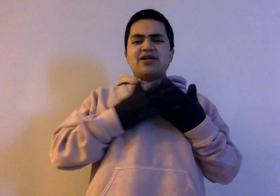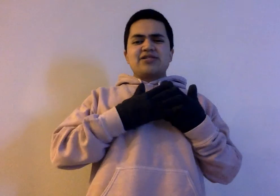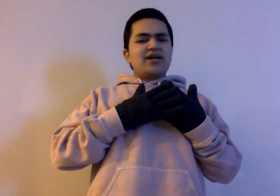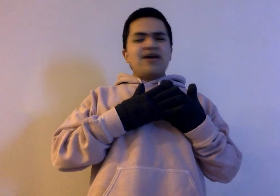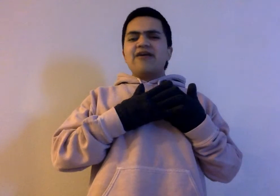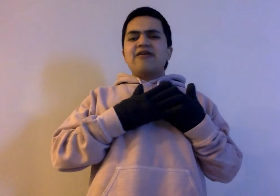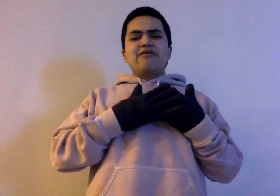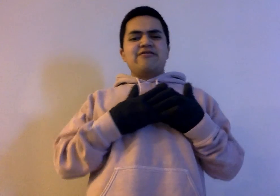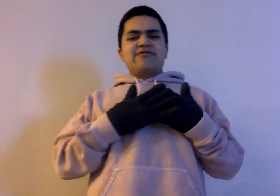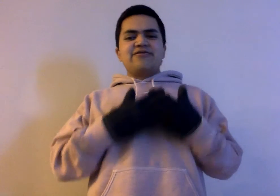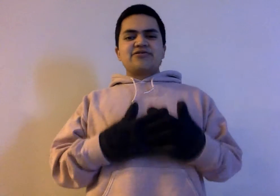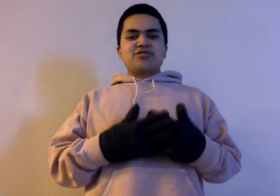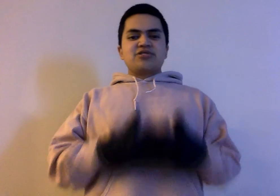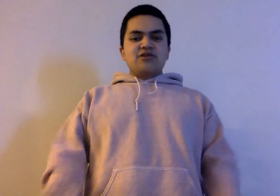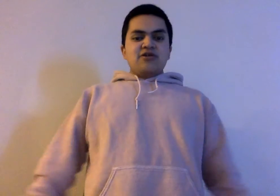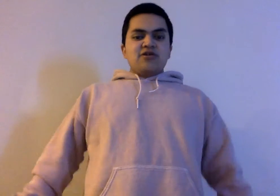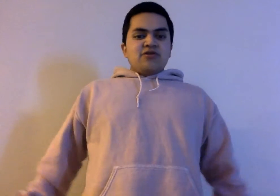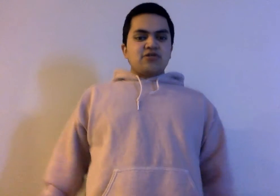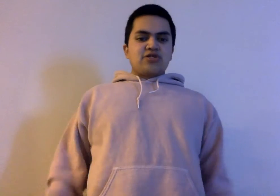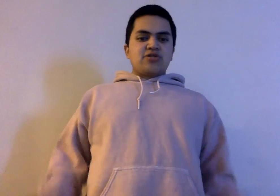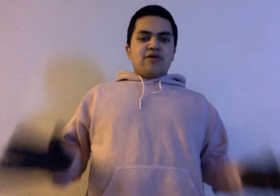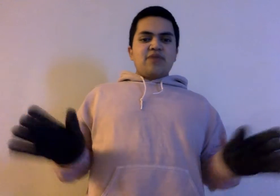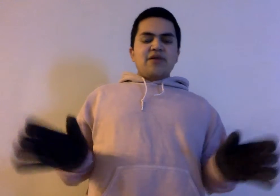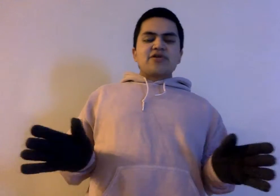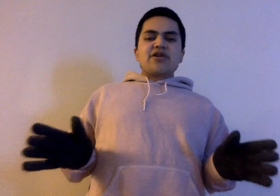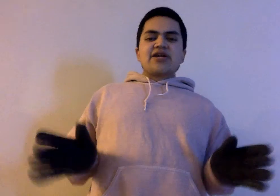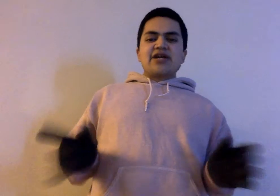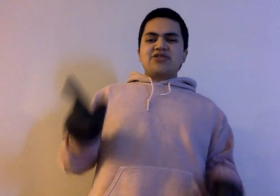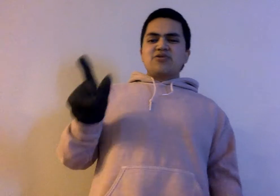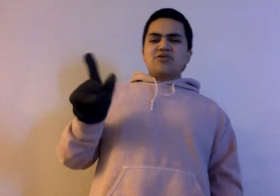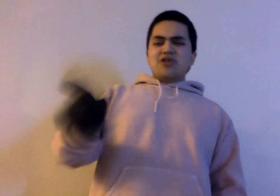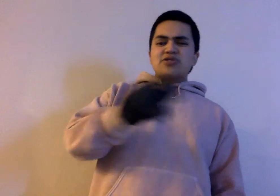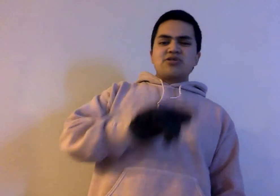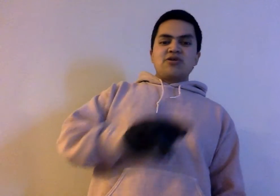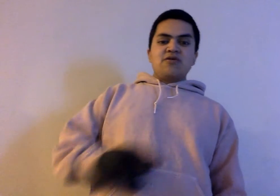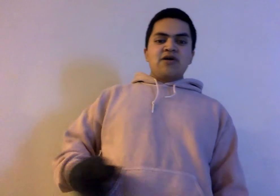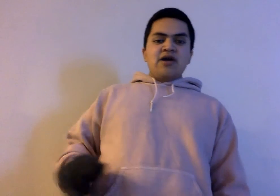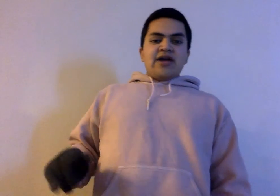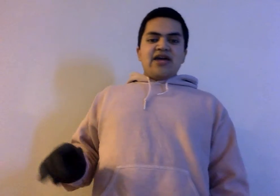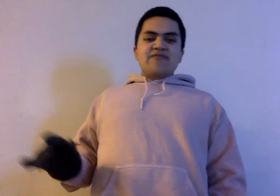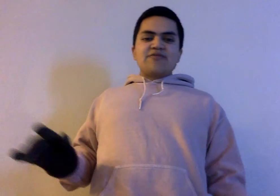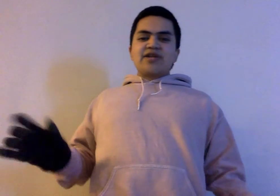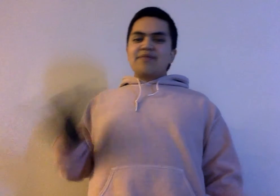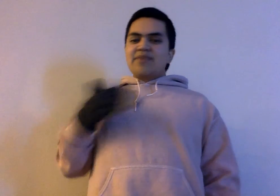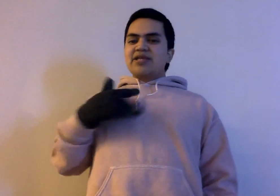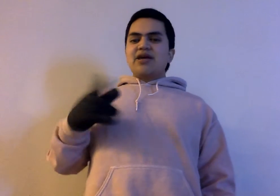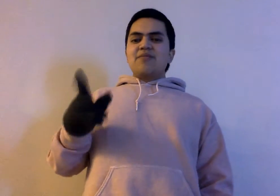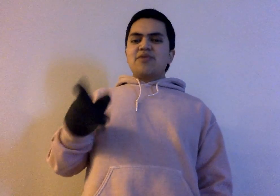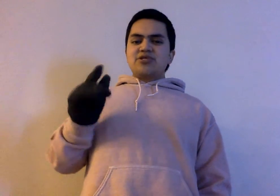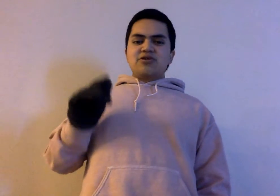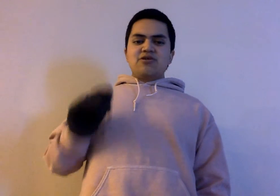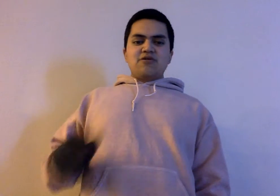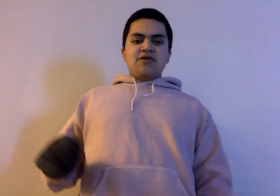it hurts. So I'm never gonna get too close to you, even when I mean the most to you,